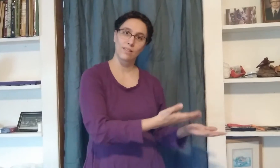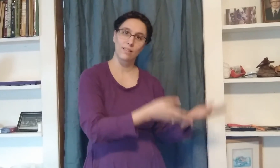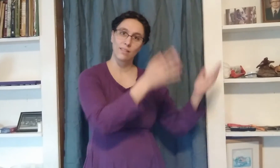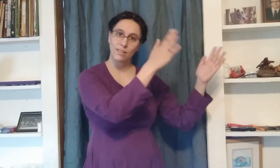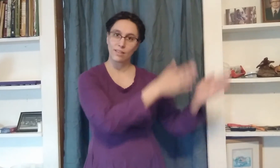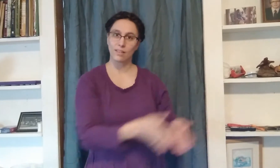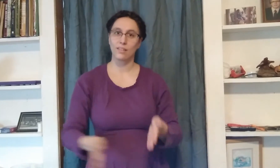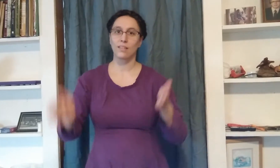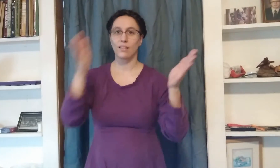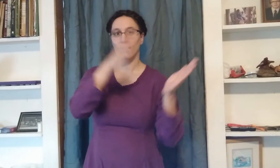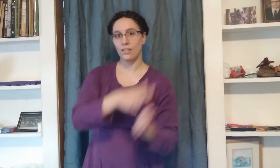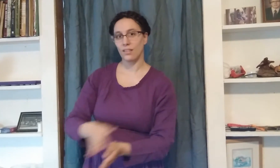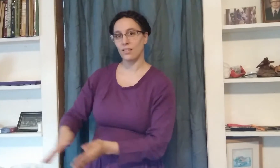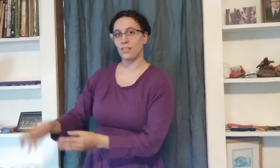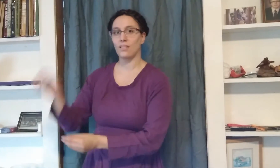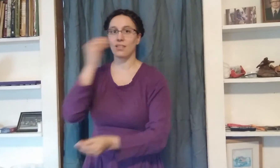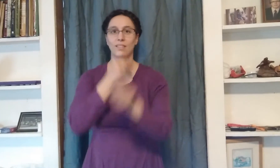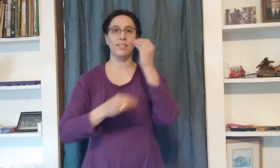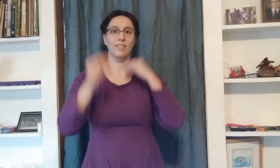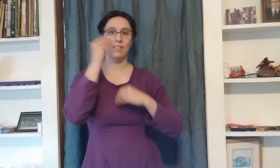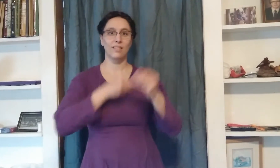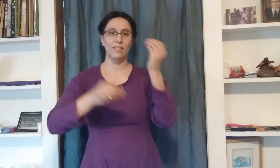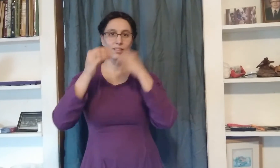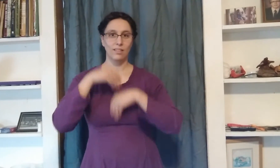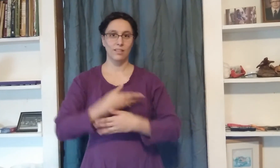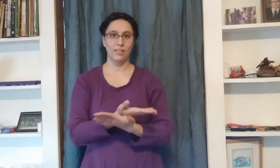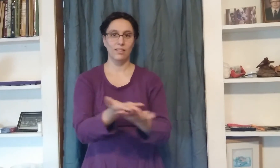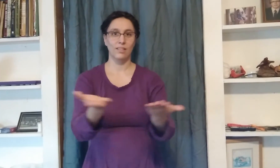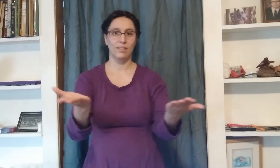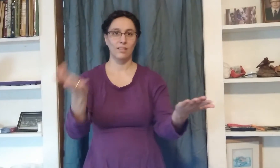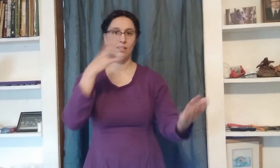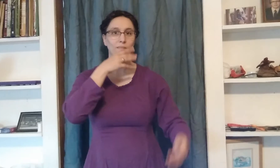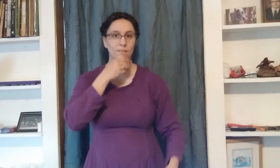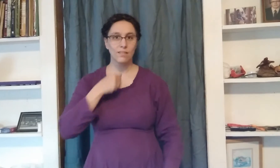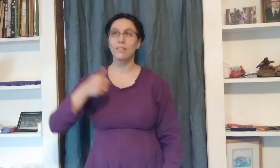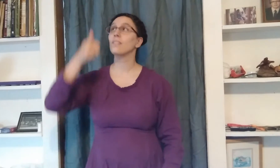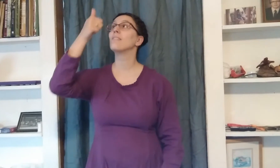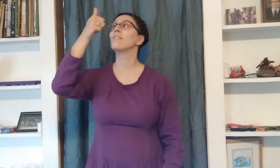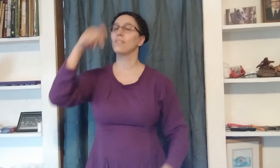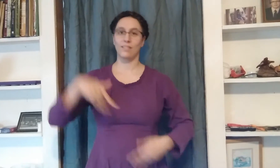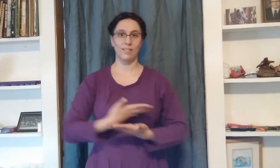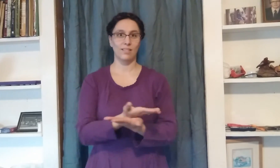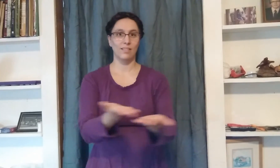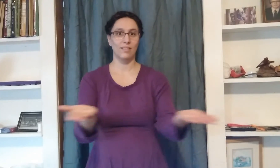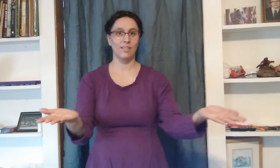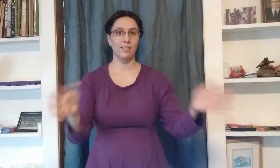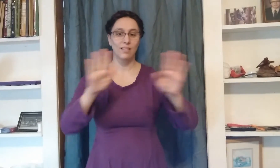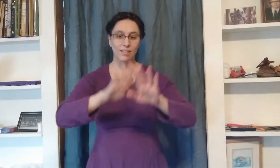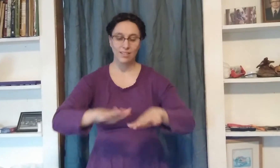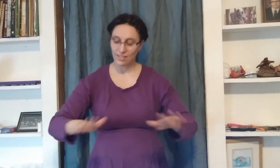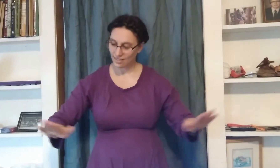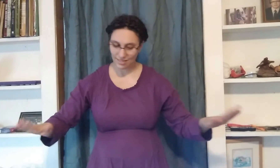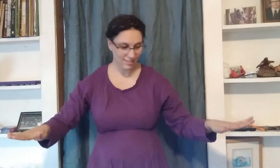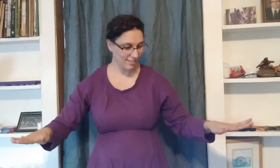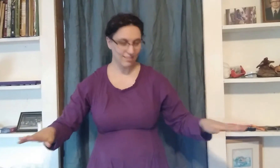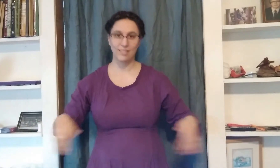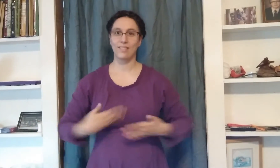service, preparing the feast. We are the elders, we are the children.